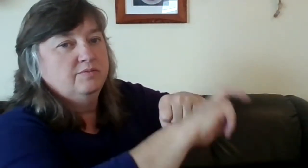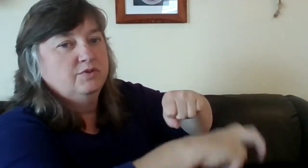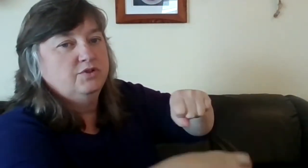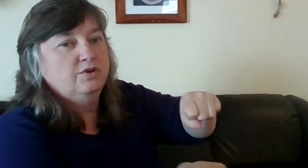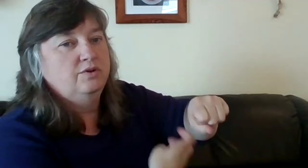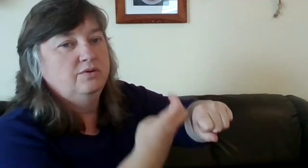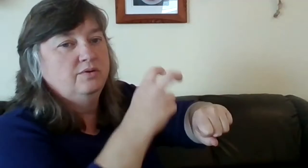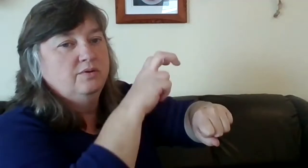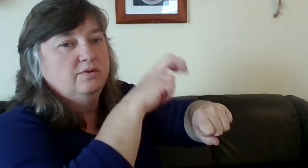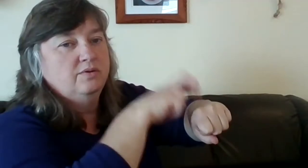circle.